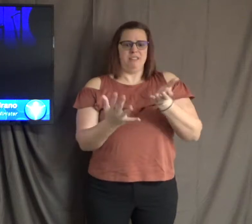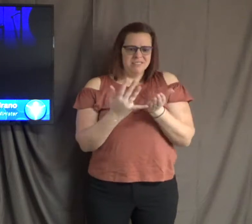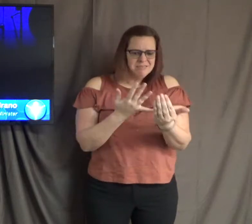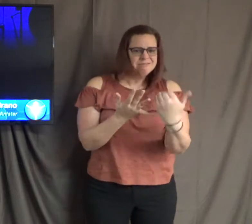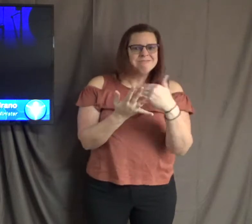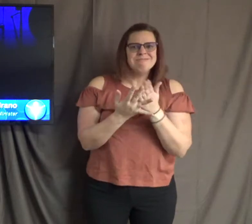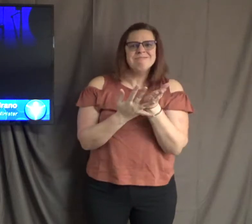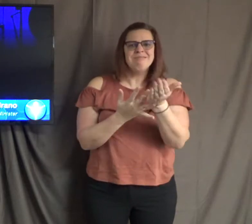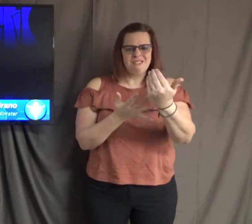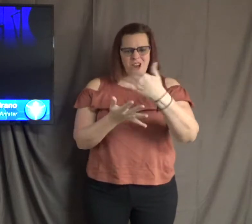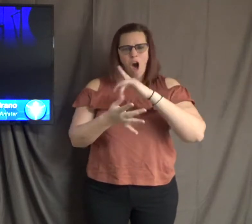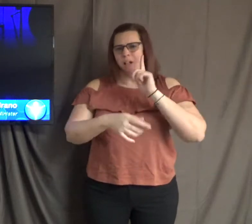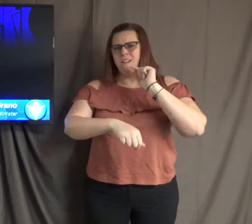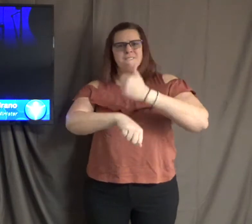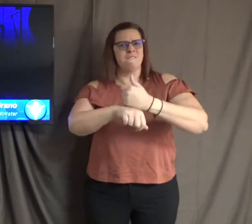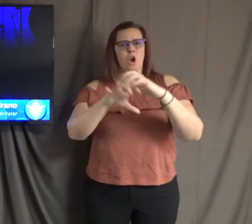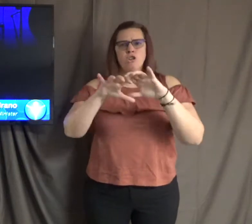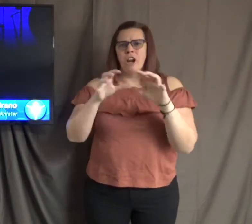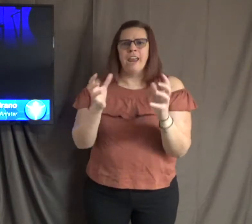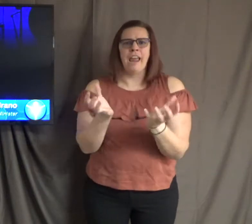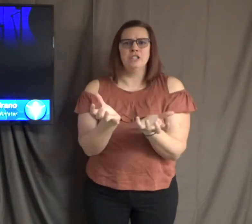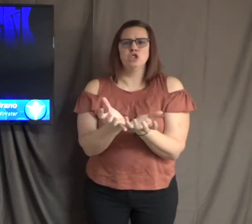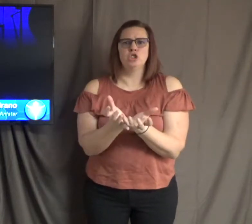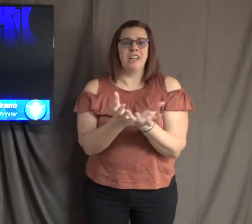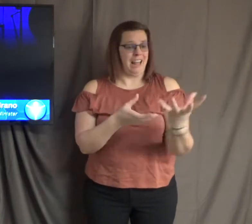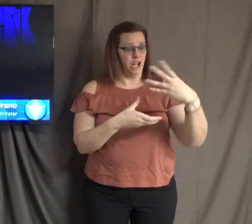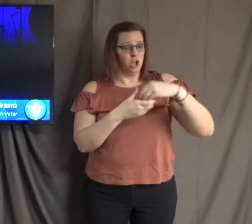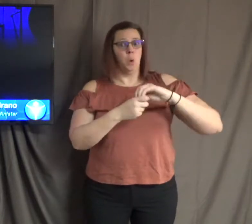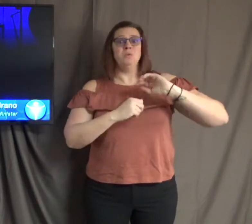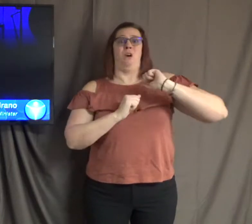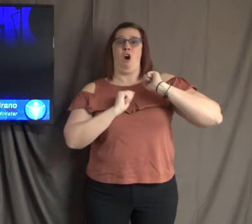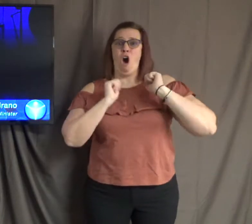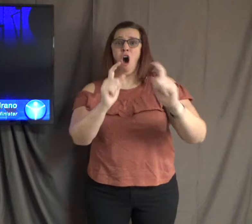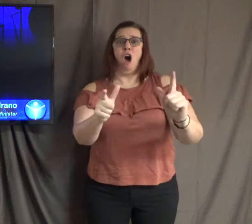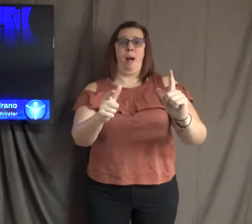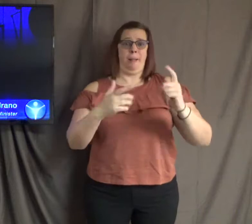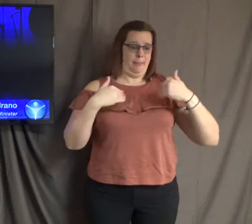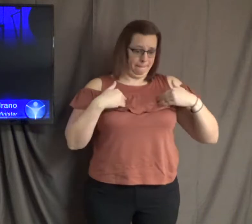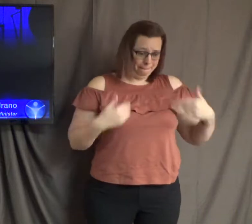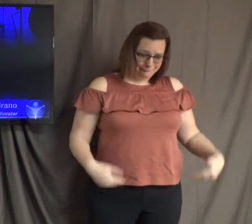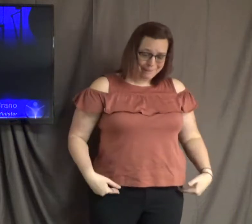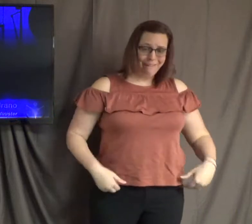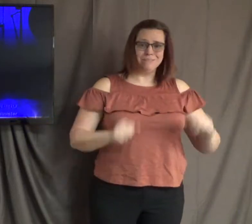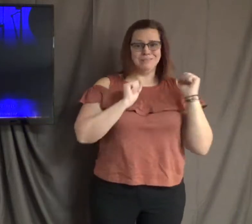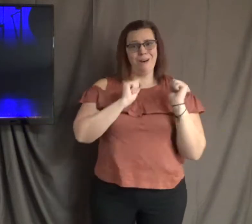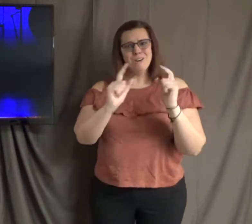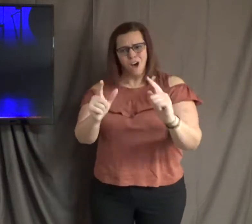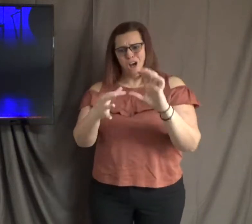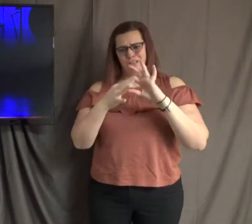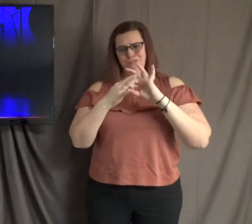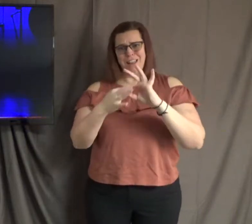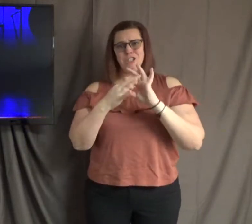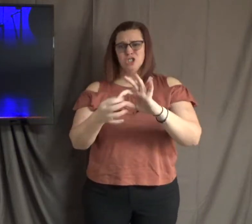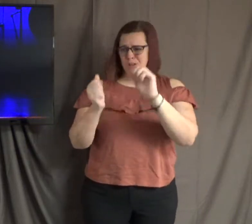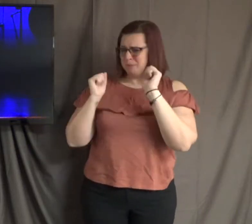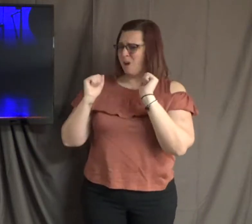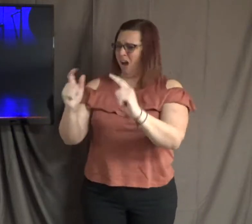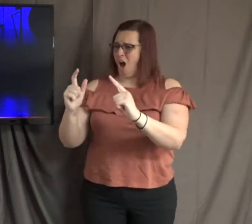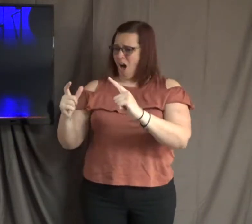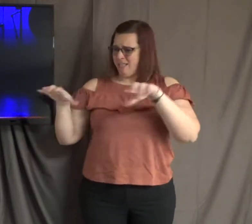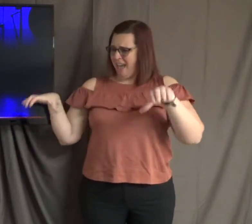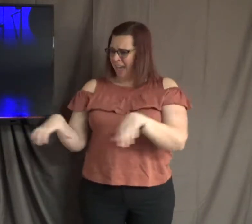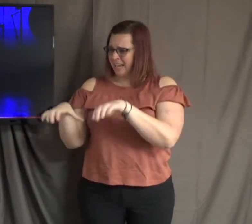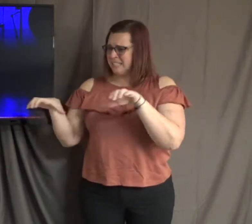all of creation, that includes all beings, all relationships, all activities, that includes this place,